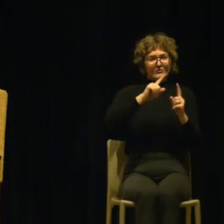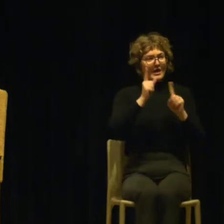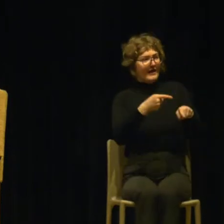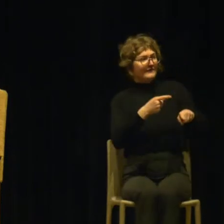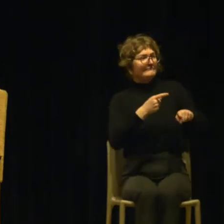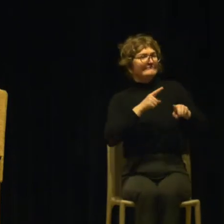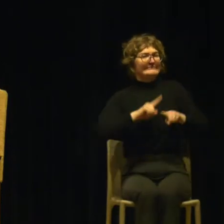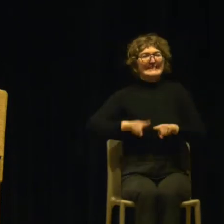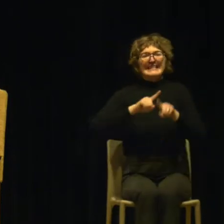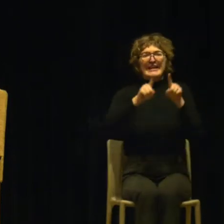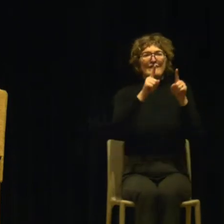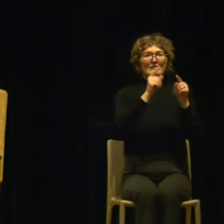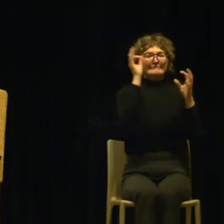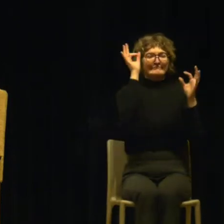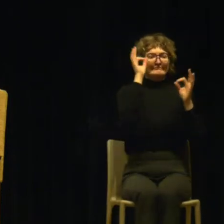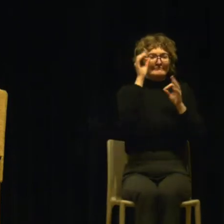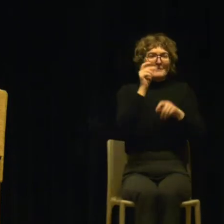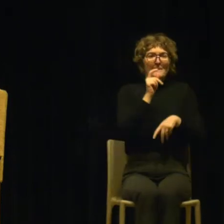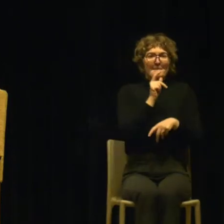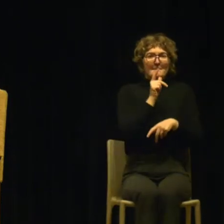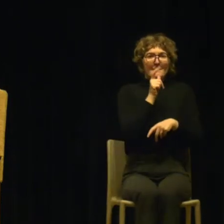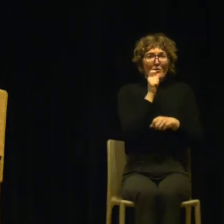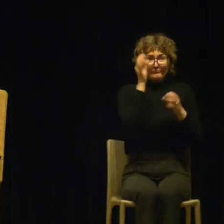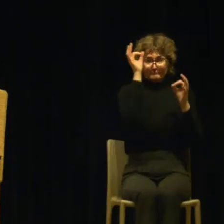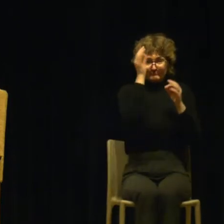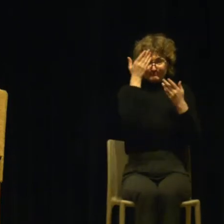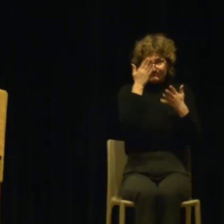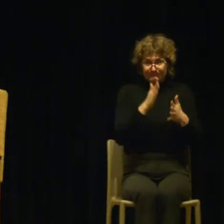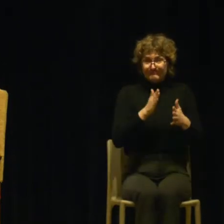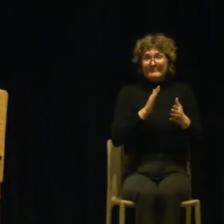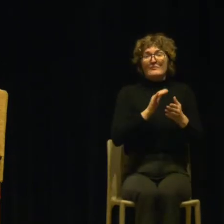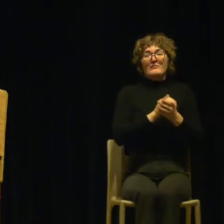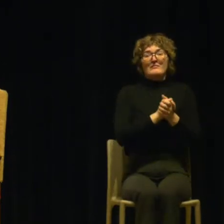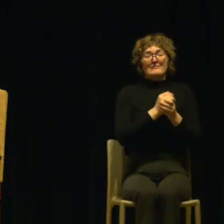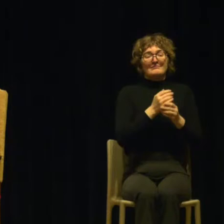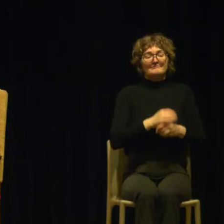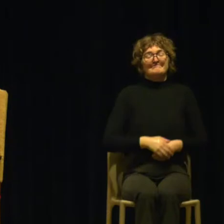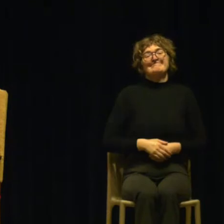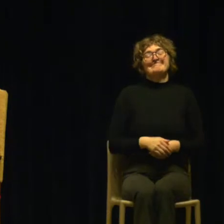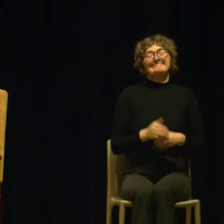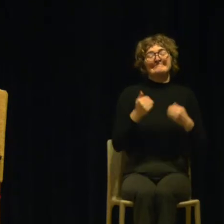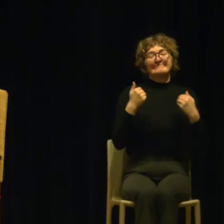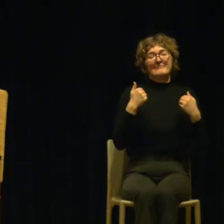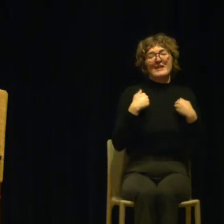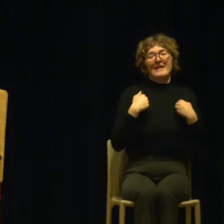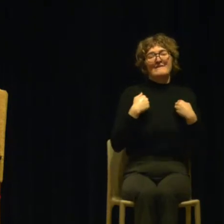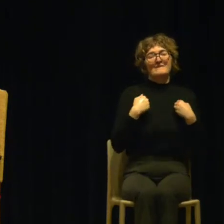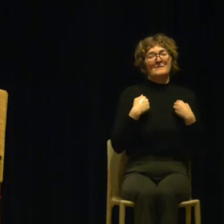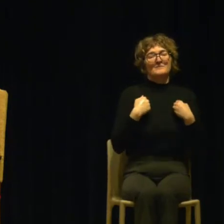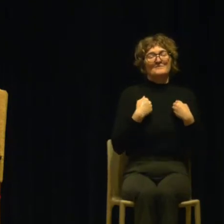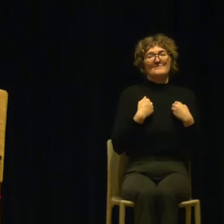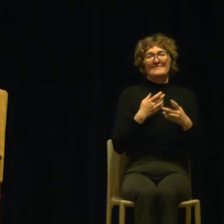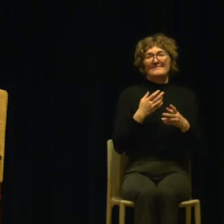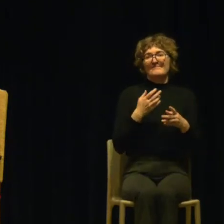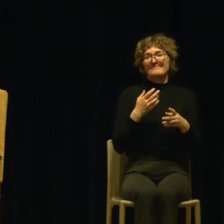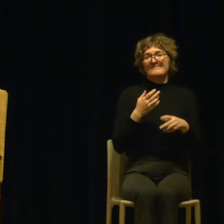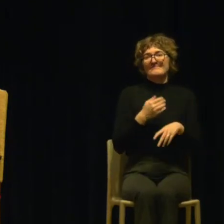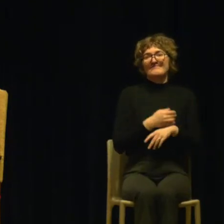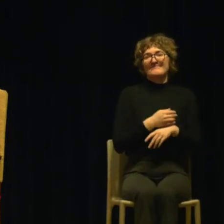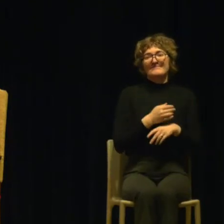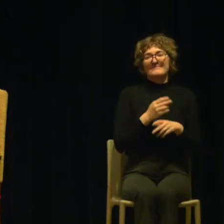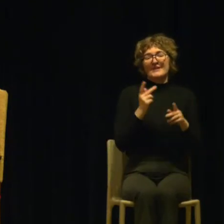of complete strangers that you don't know how to take care of. So the point is that we have a flawed medical system that was